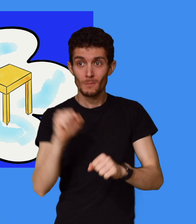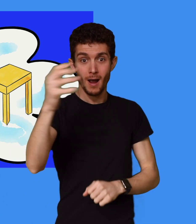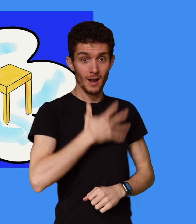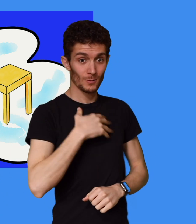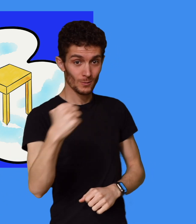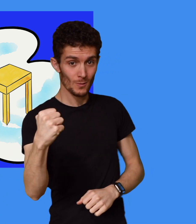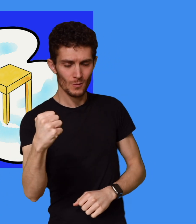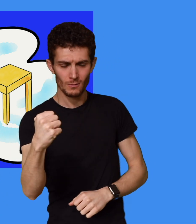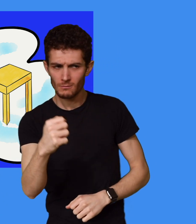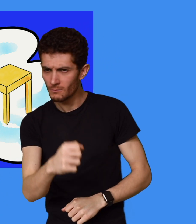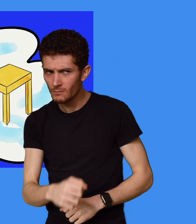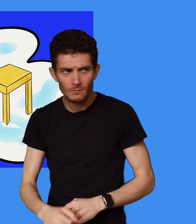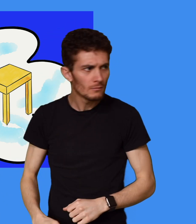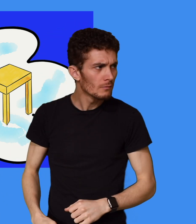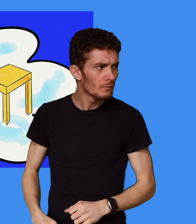an eco-superhero.